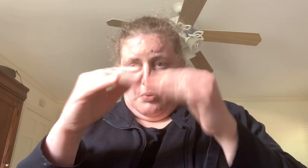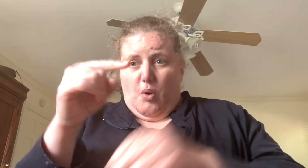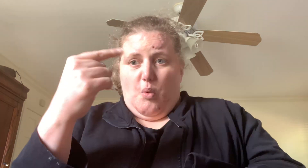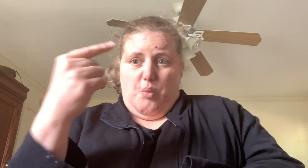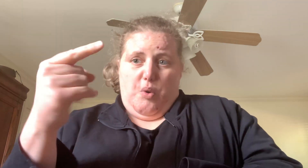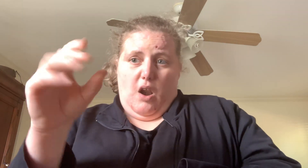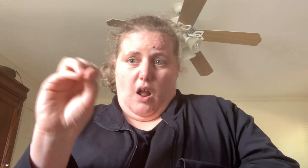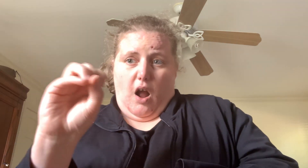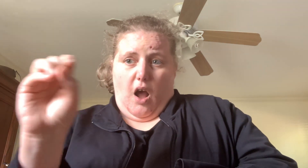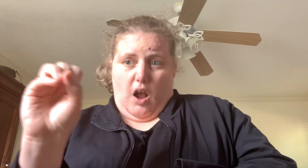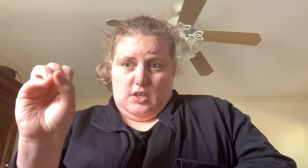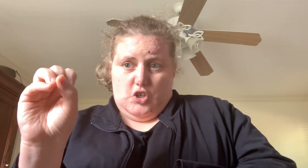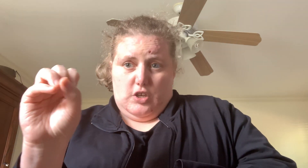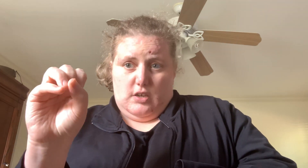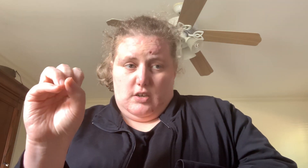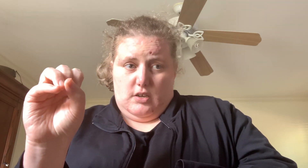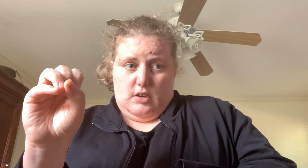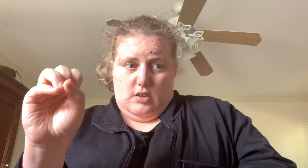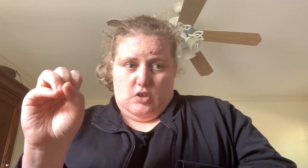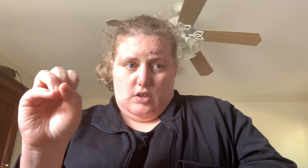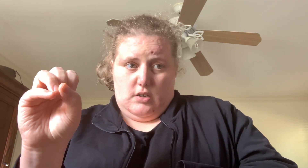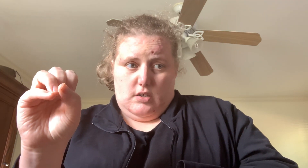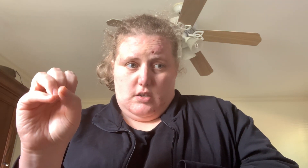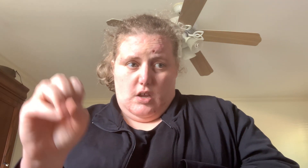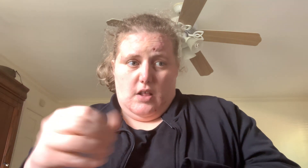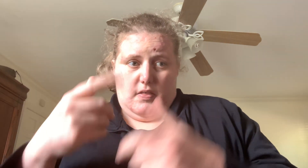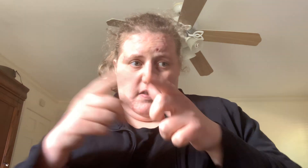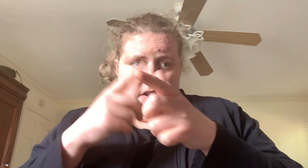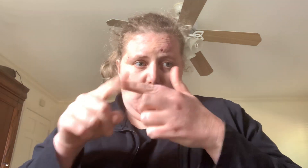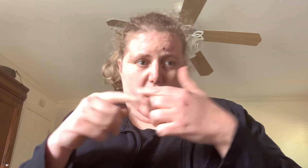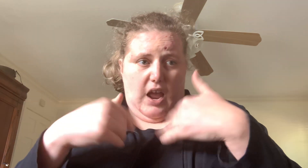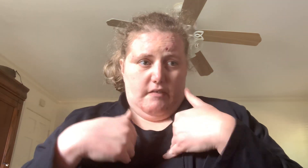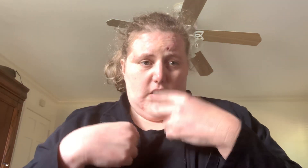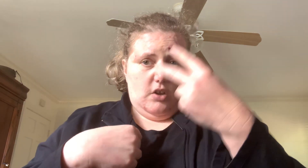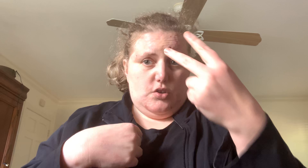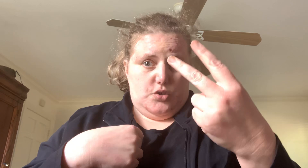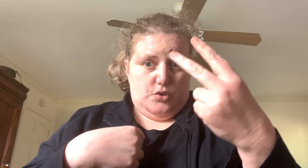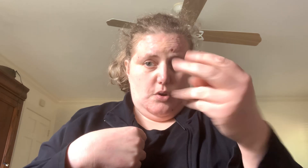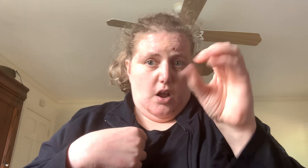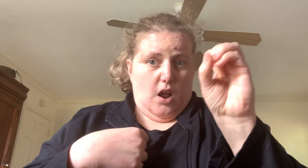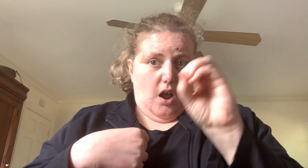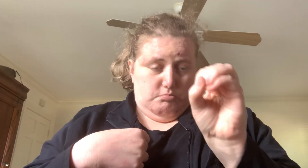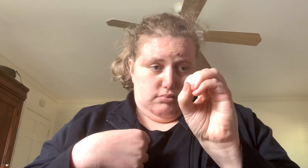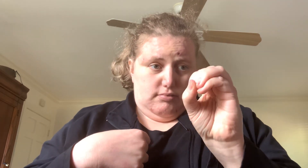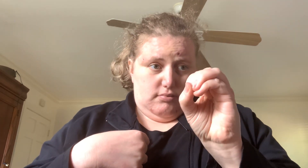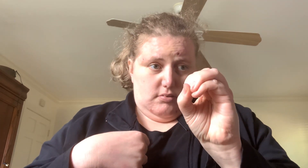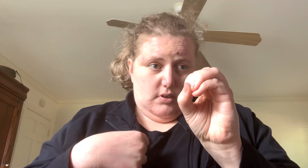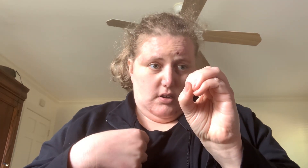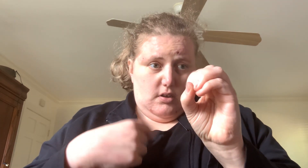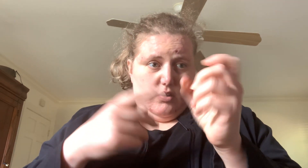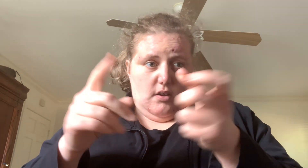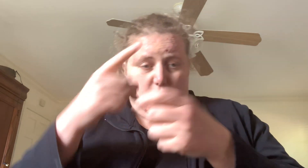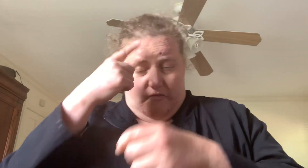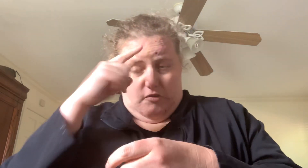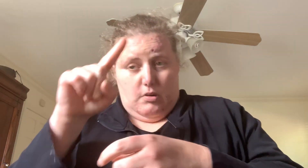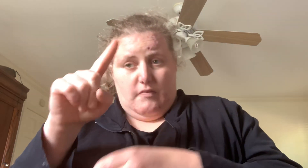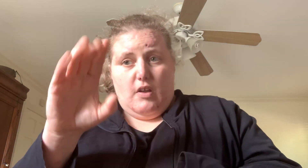copper oxides. And then, of course, you can always just reverse it. So we're going to start off with working some problems